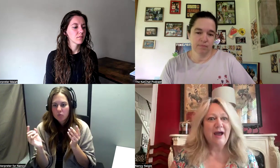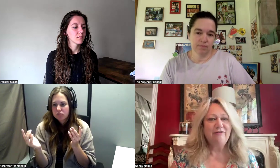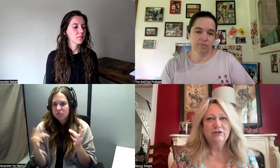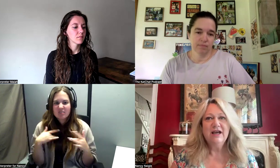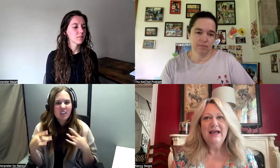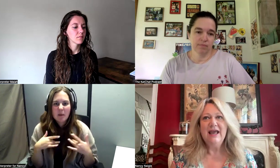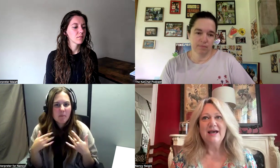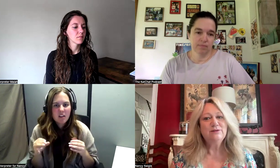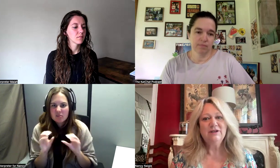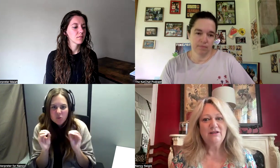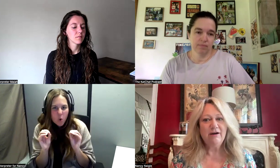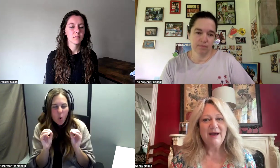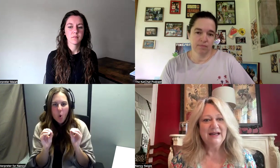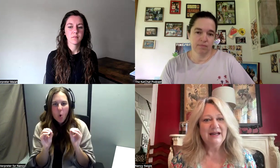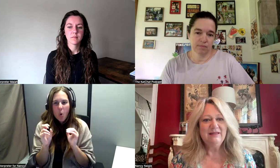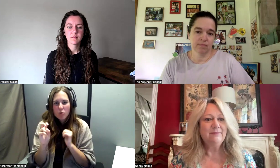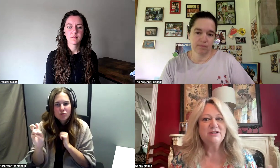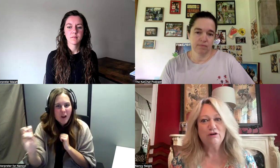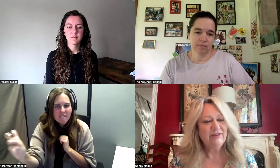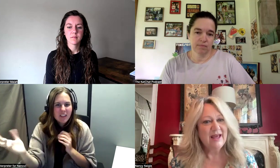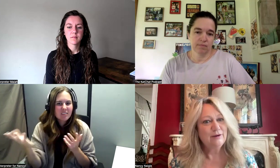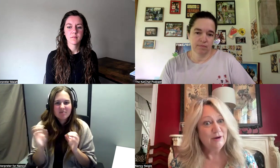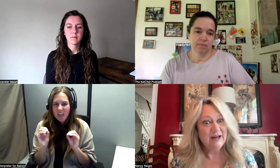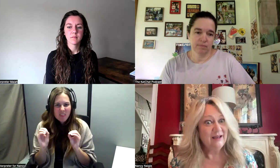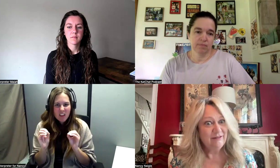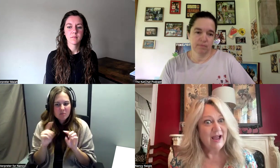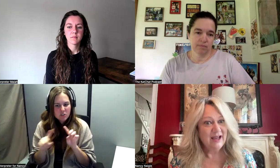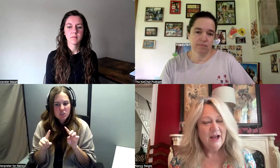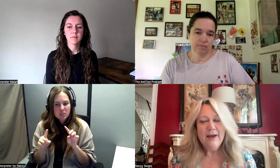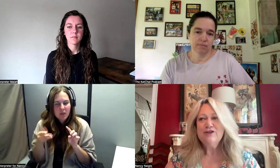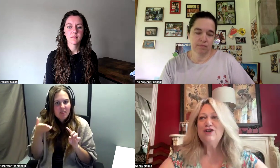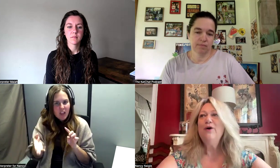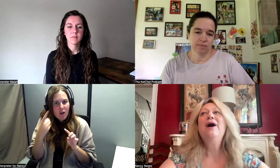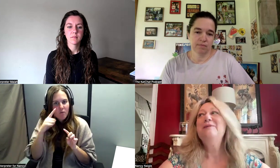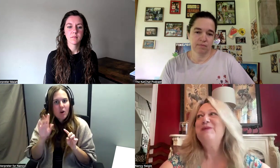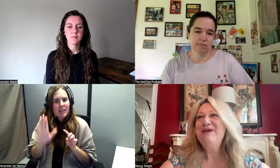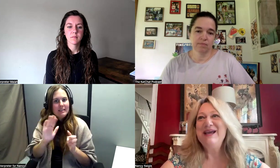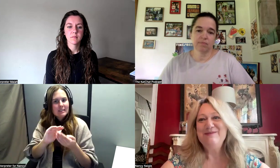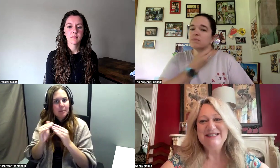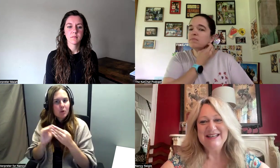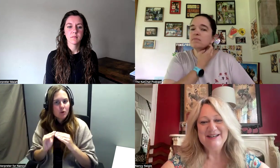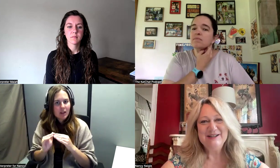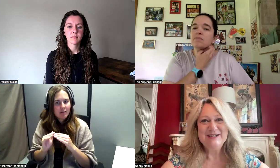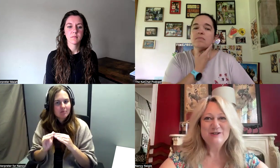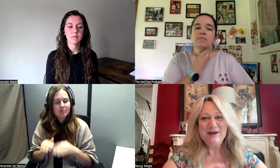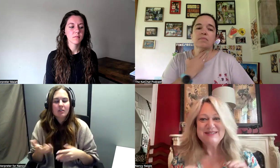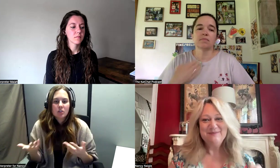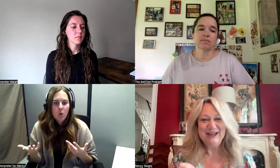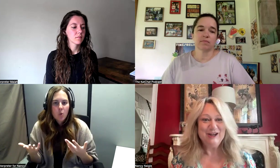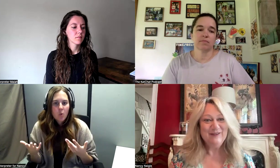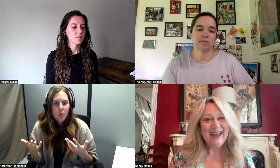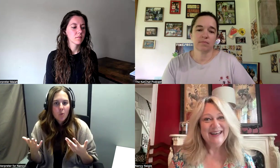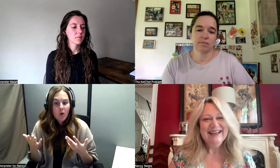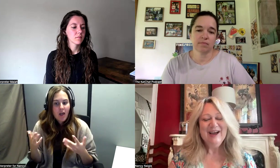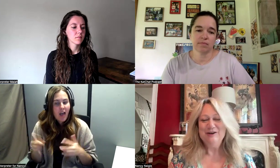hasn't traveled. He hasn't really thought about anything but serving that community, right? So being able to train